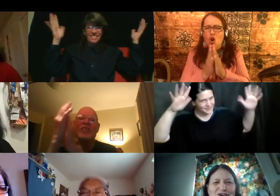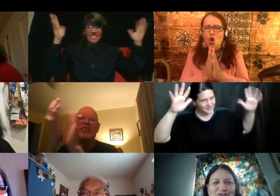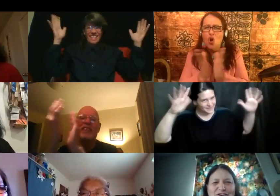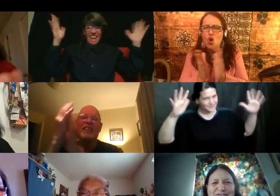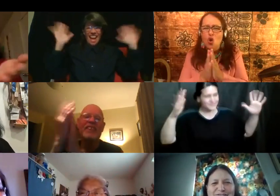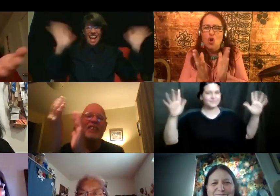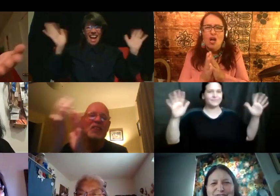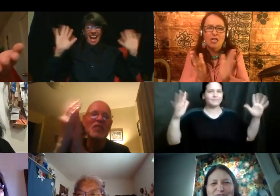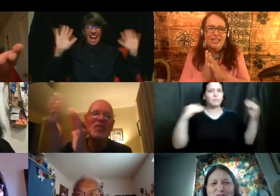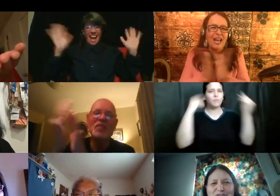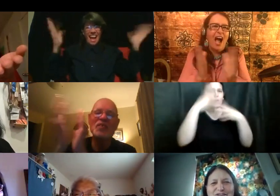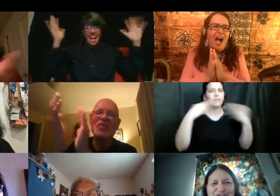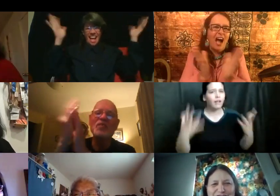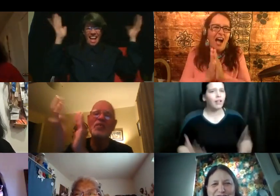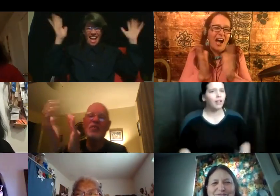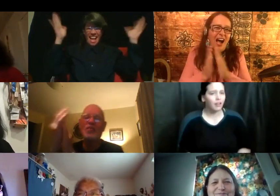Beautiful.